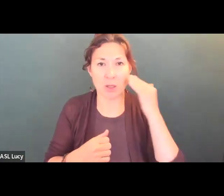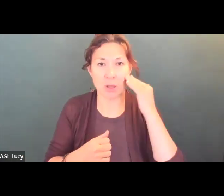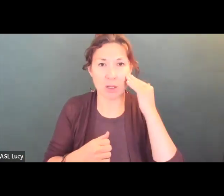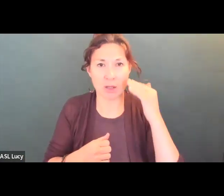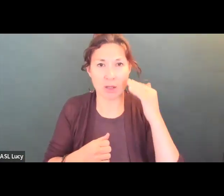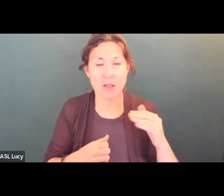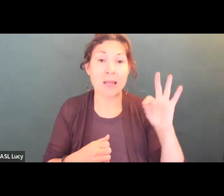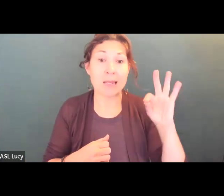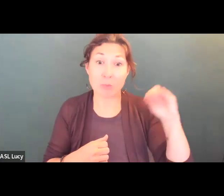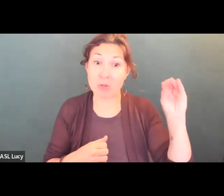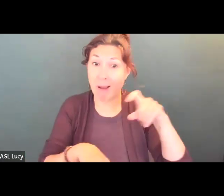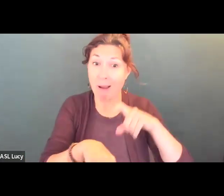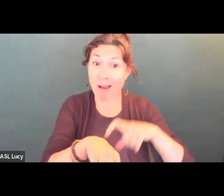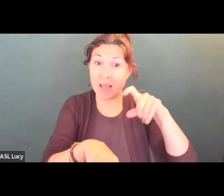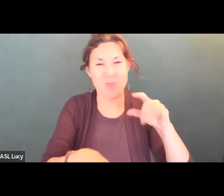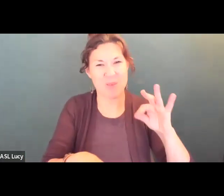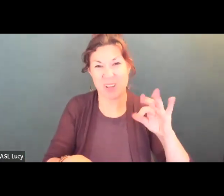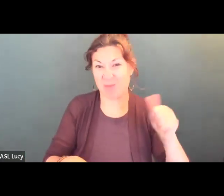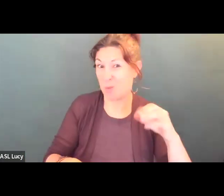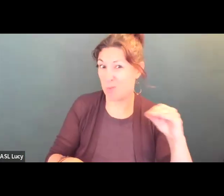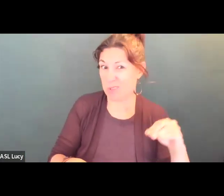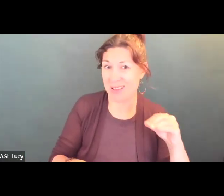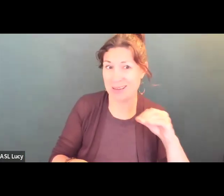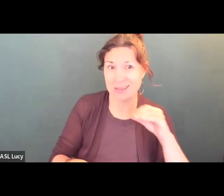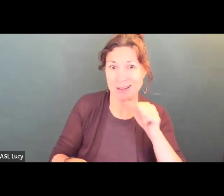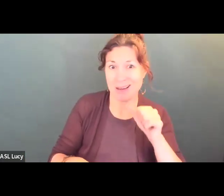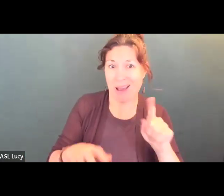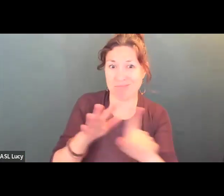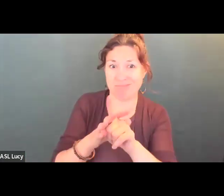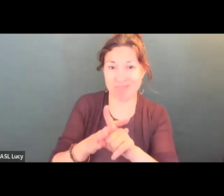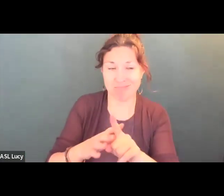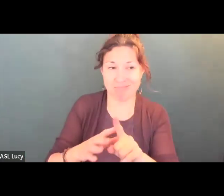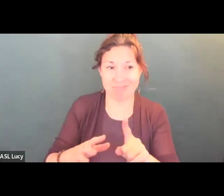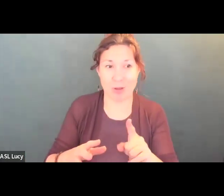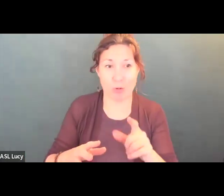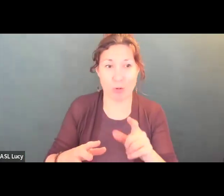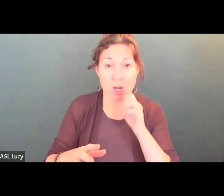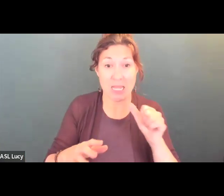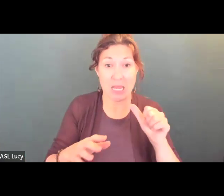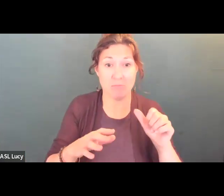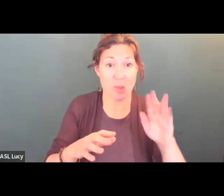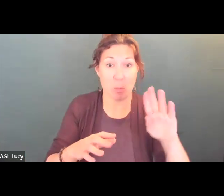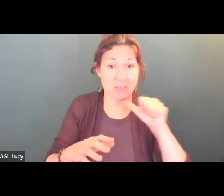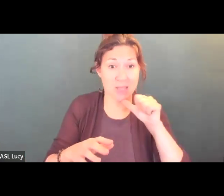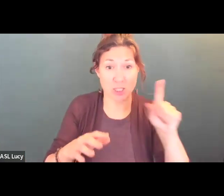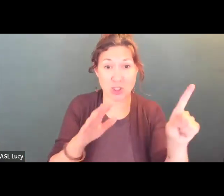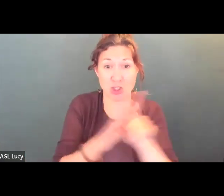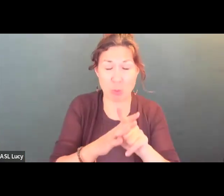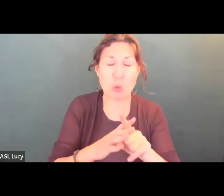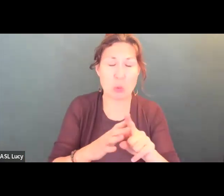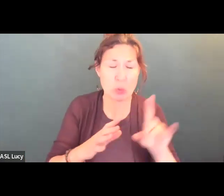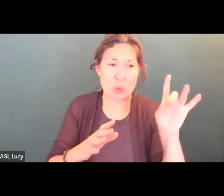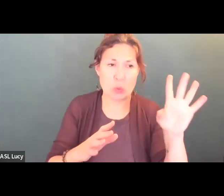get there, it's a tough one. And I hope as time goes on, the things that Mr. Cardet